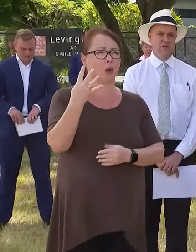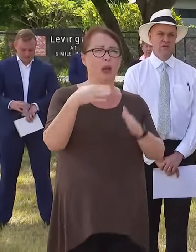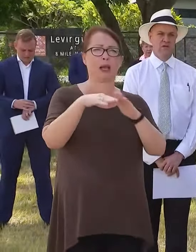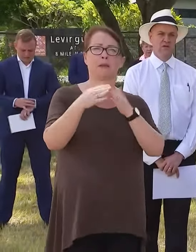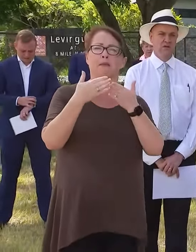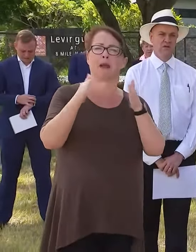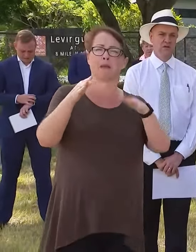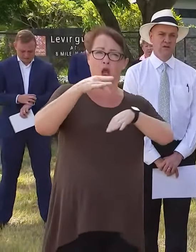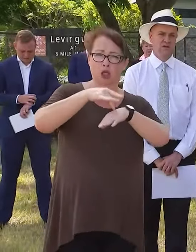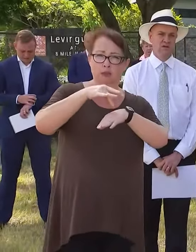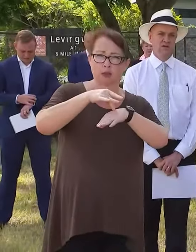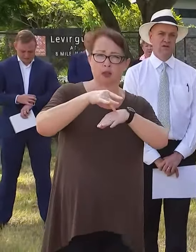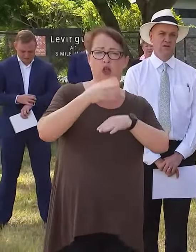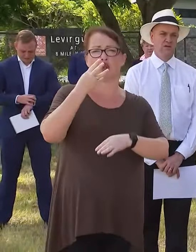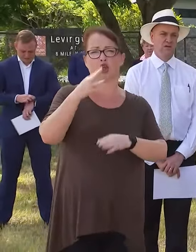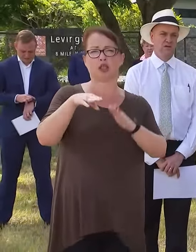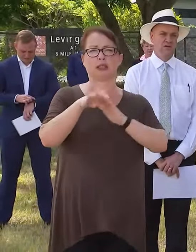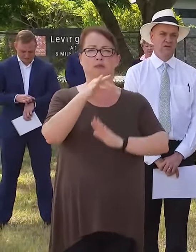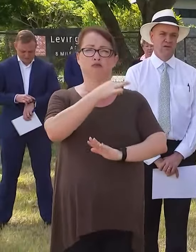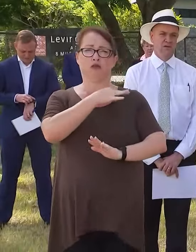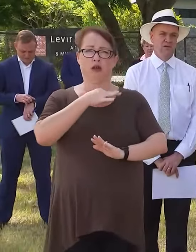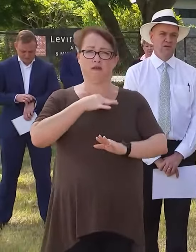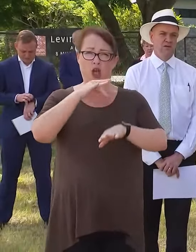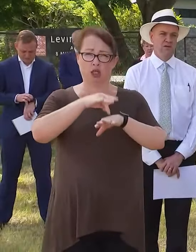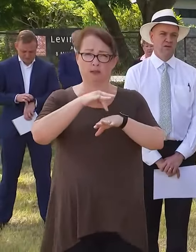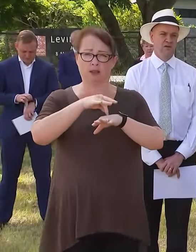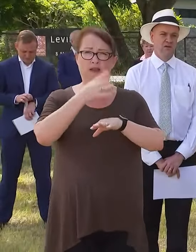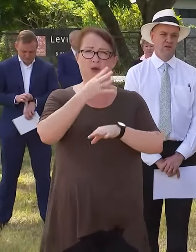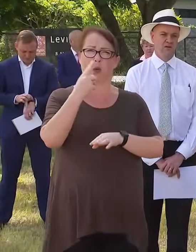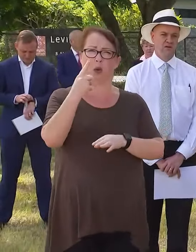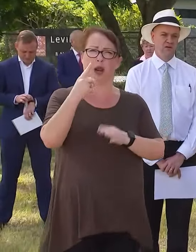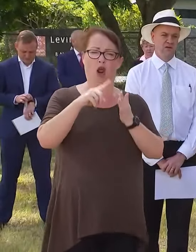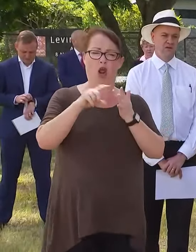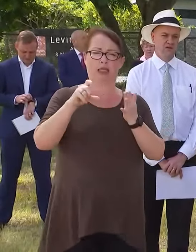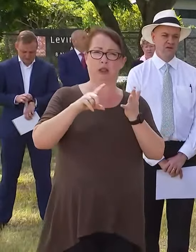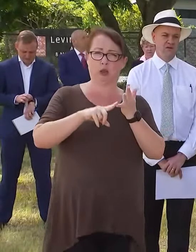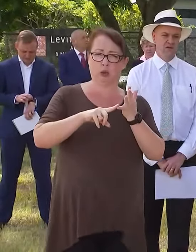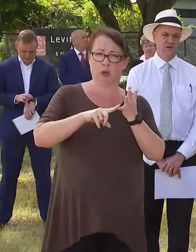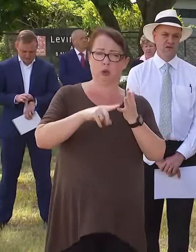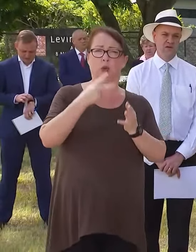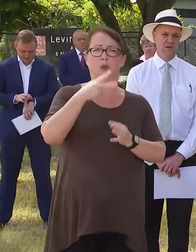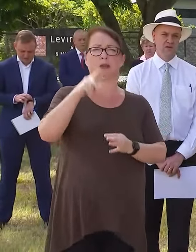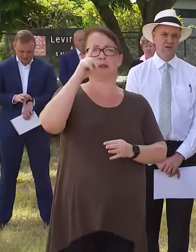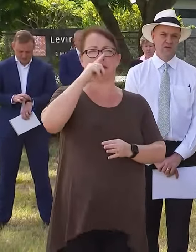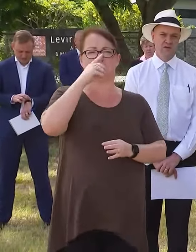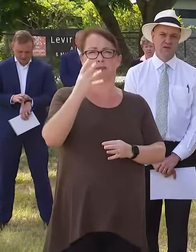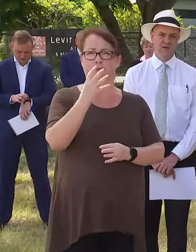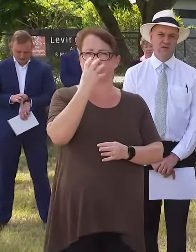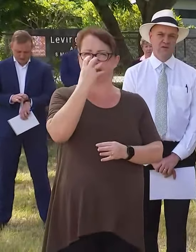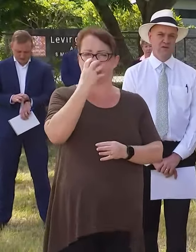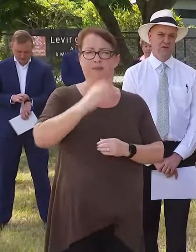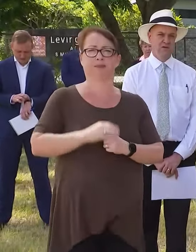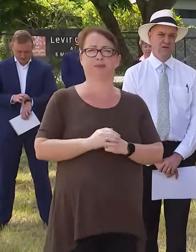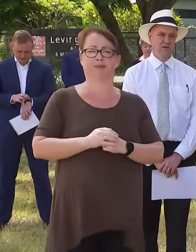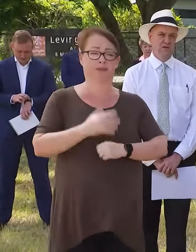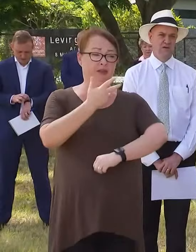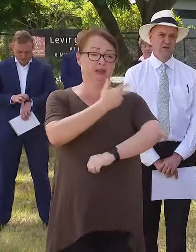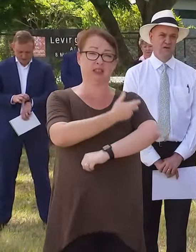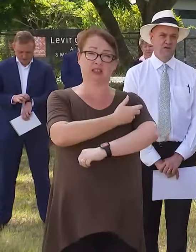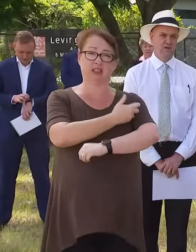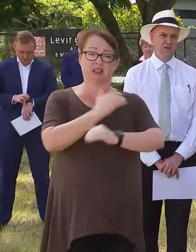public hospitals and 30 in private, 41 in ICU, 20 ventilated. Vaccine coverage, not much movement